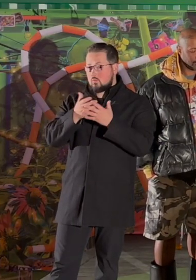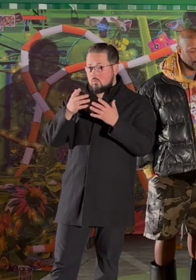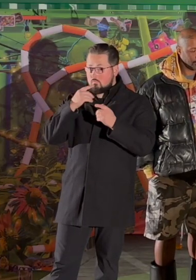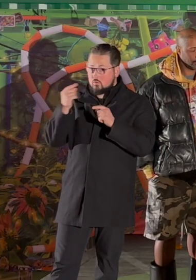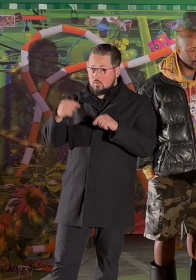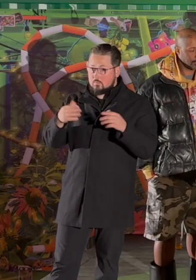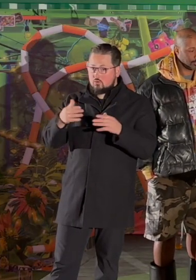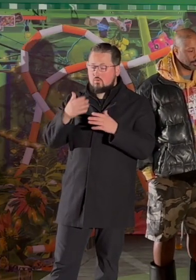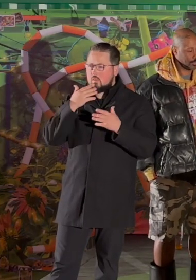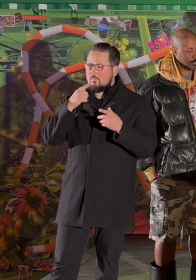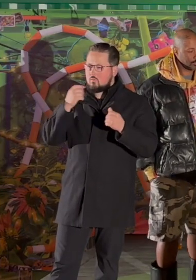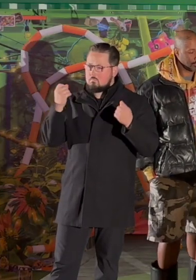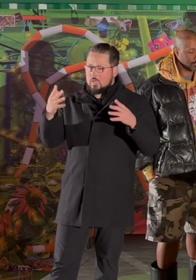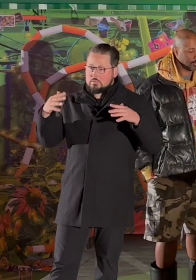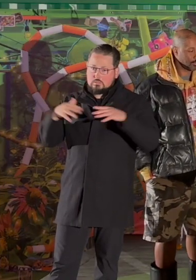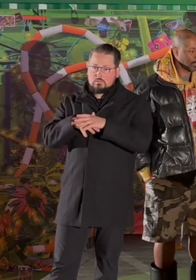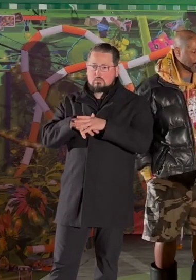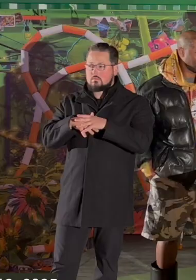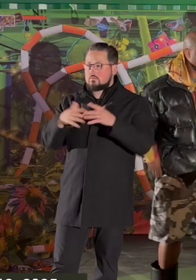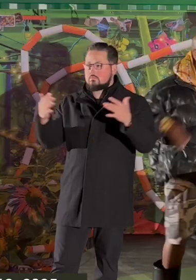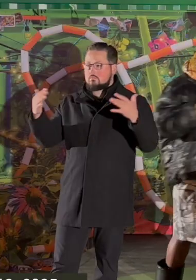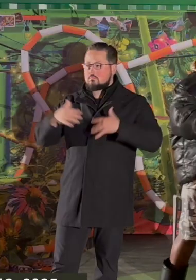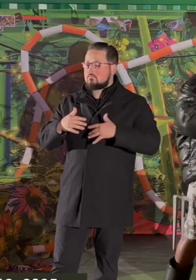Thank you for the turnout. I love you guys.